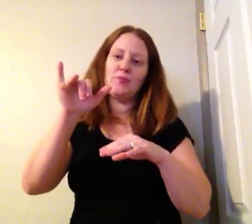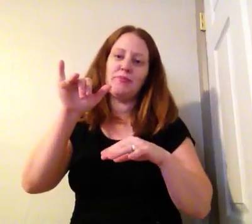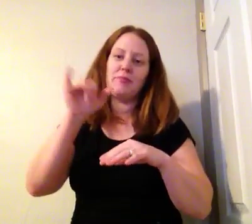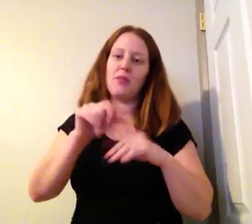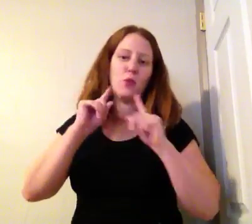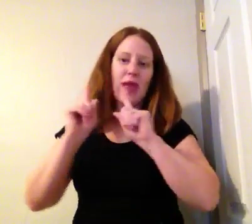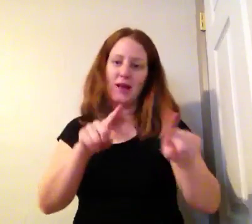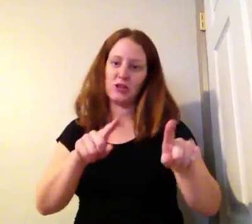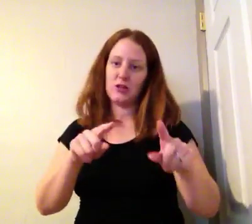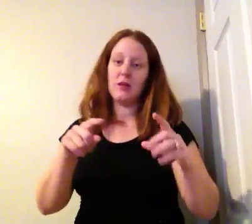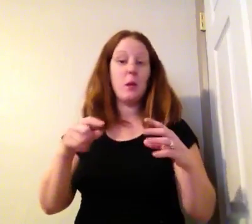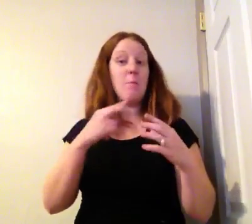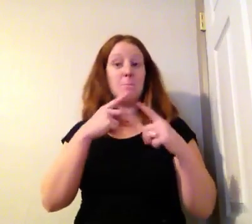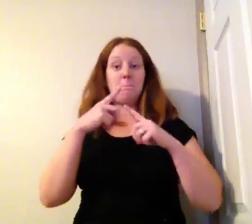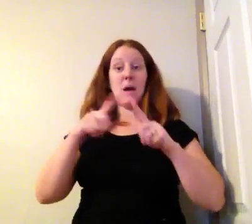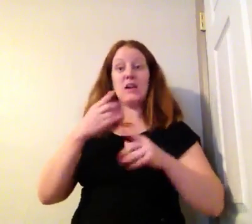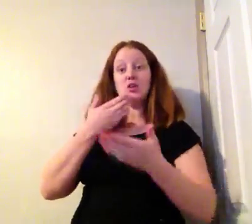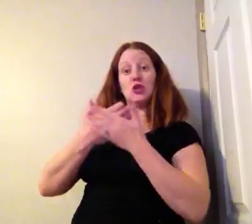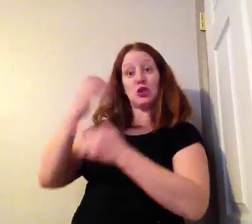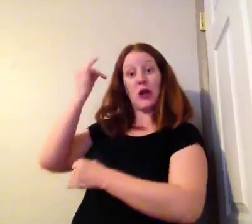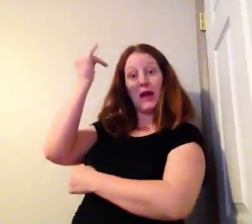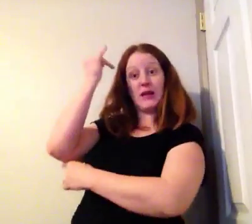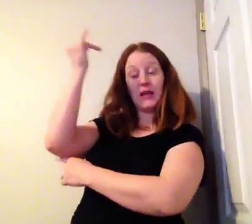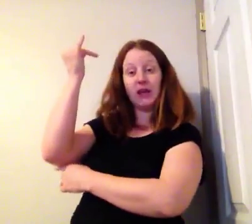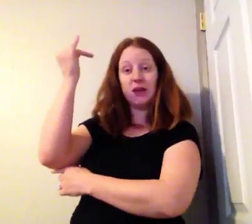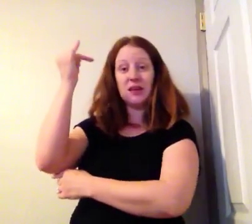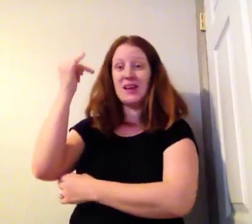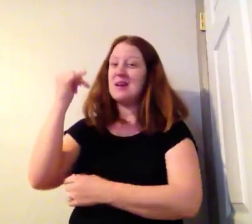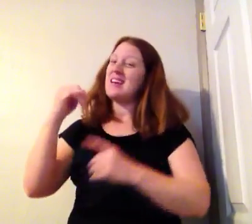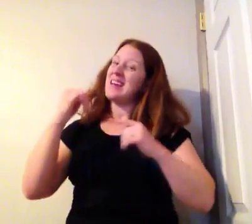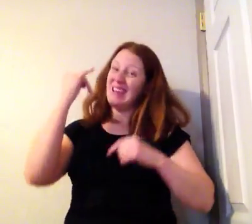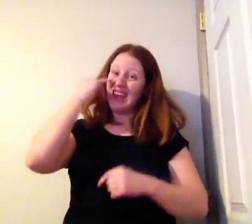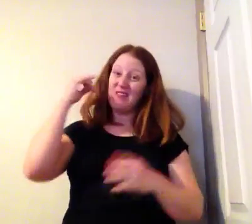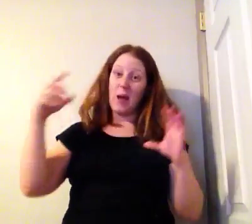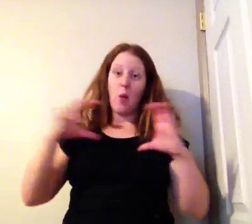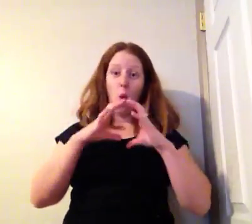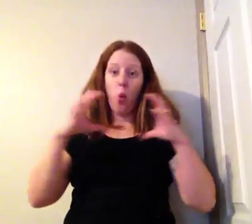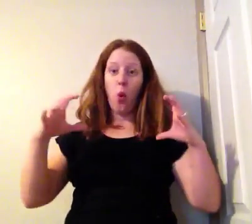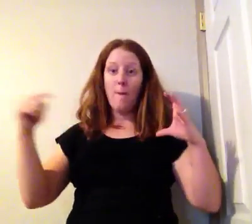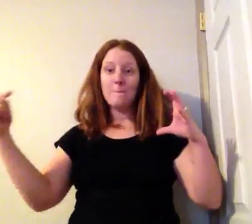And if I pop it, nothing will happen. The hydrogen gas will go away. Go ahead, you don't